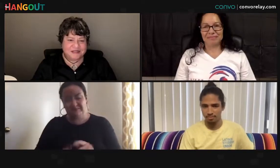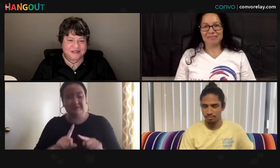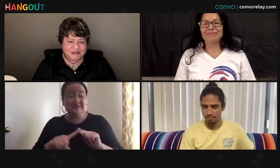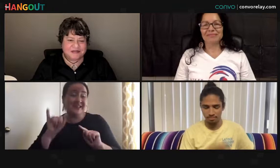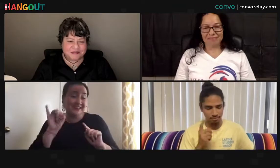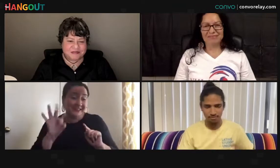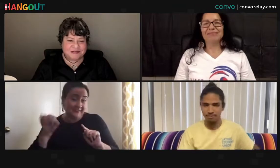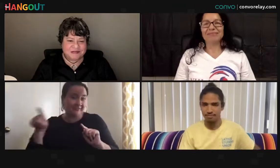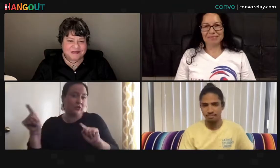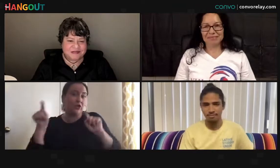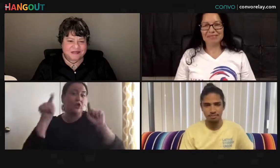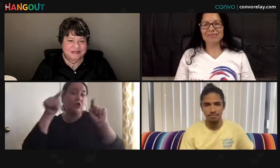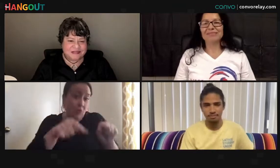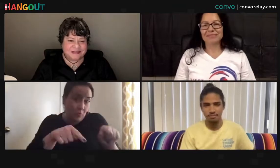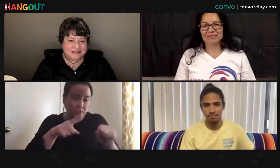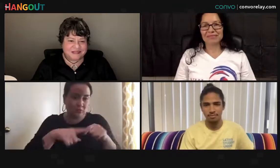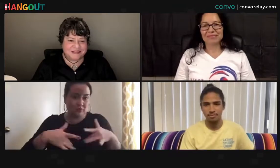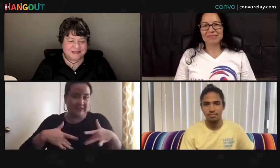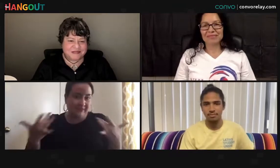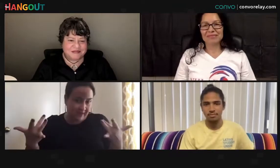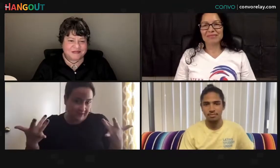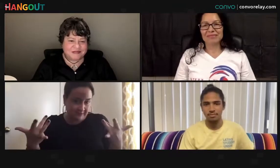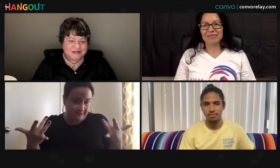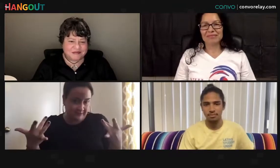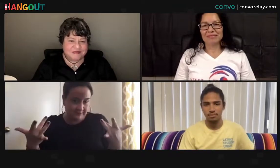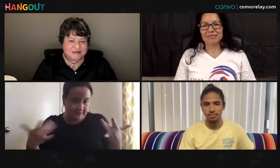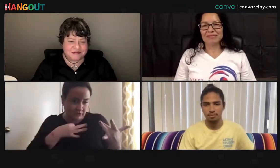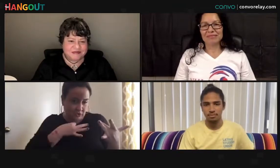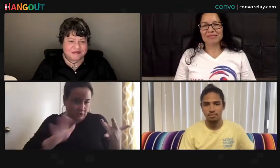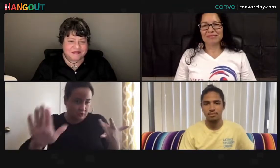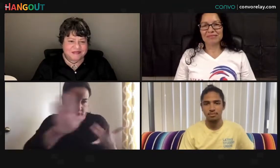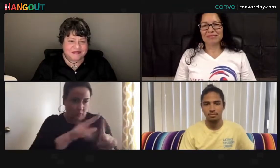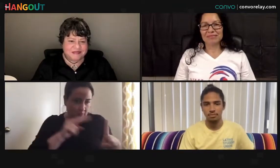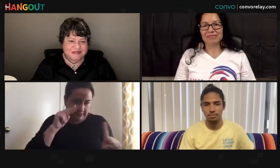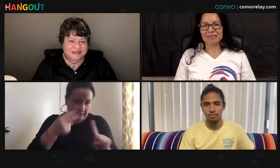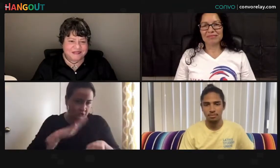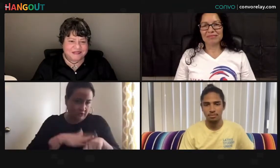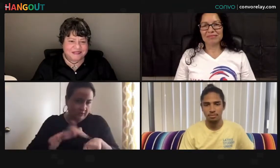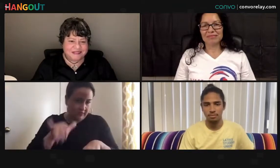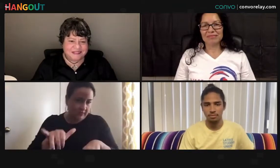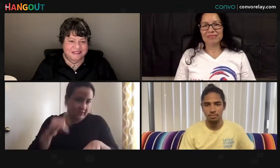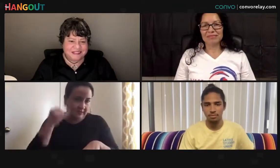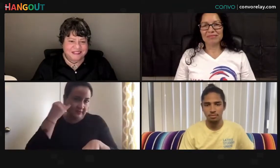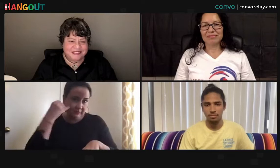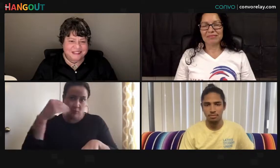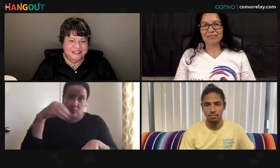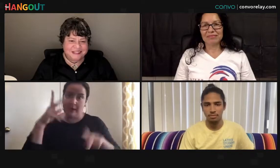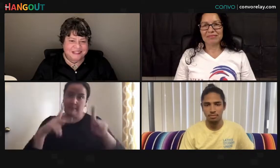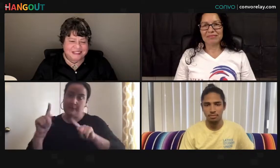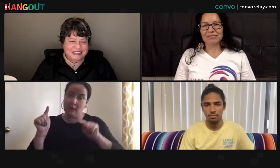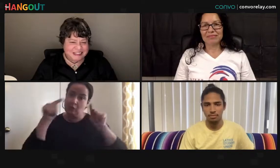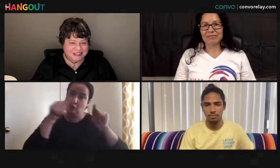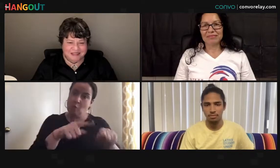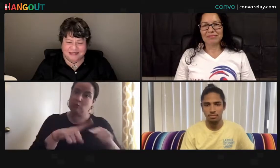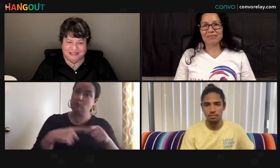I don't Yeah, suggest it on your own. exactly. If you are to go to an event, I'd be curious to hear your perspective on that. If